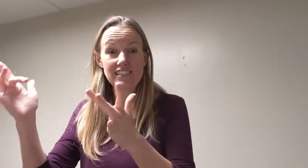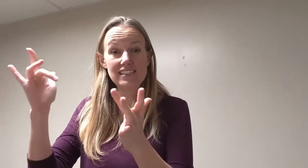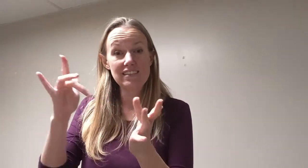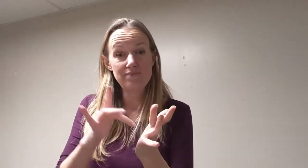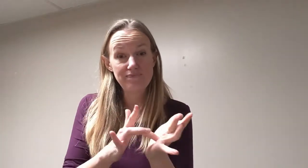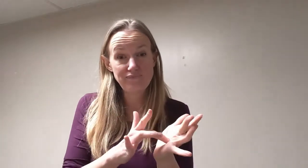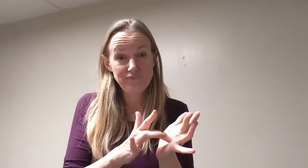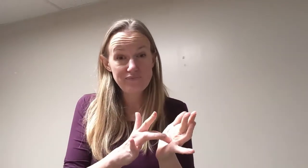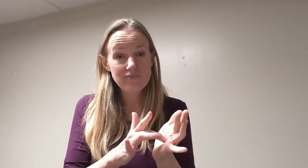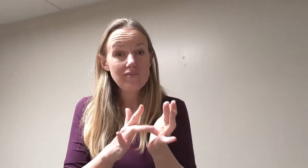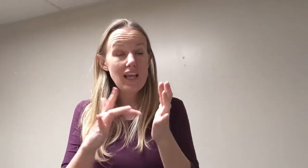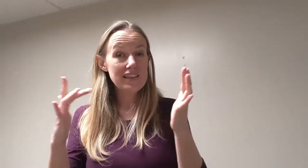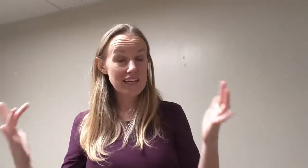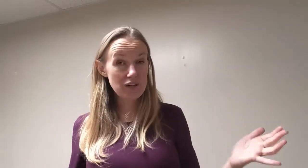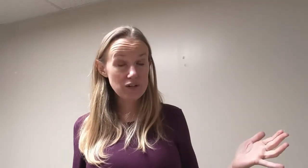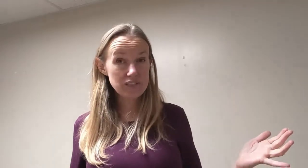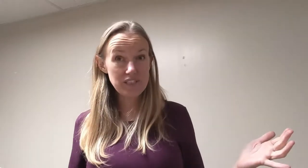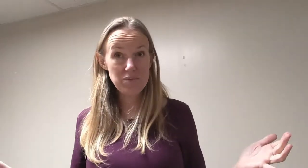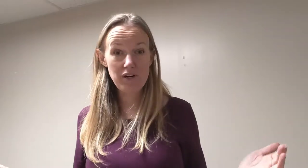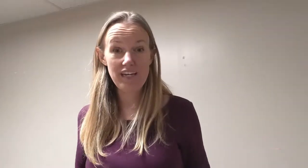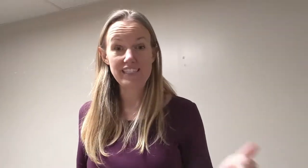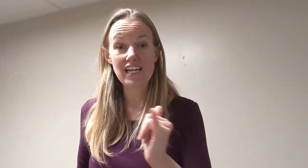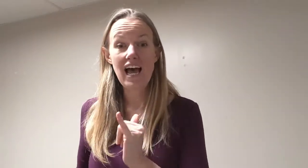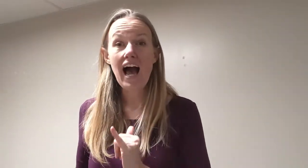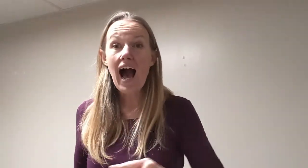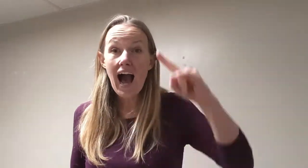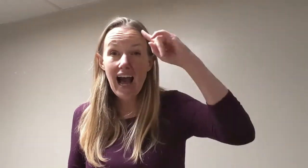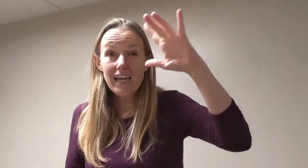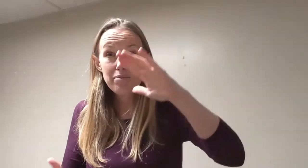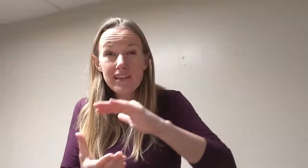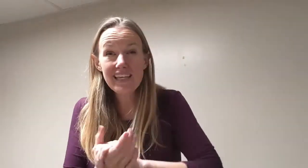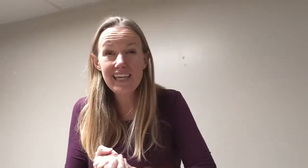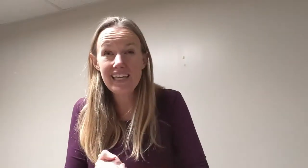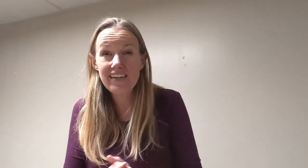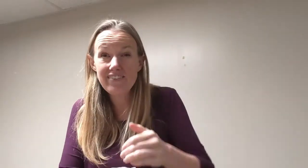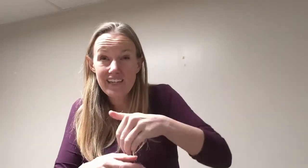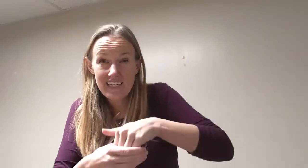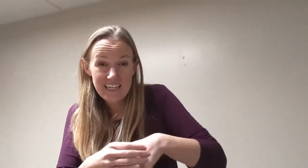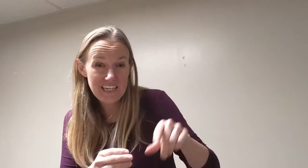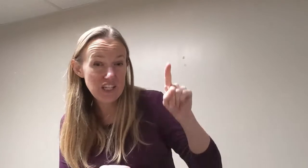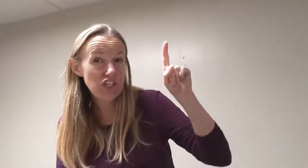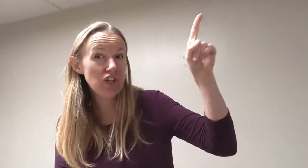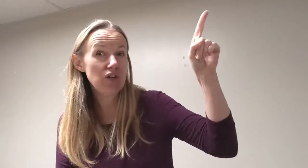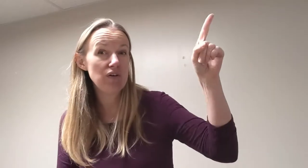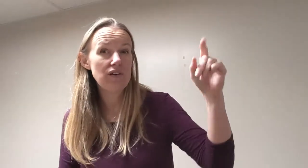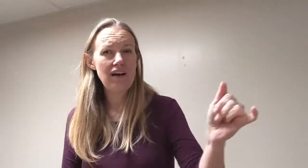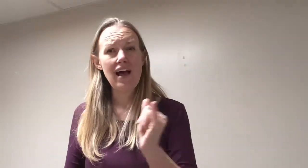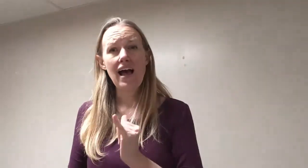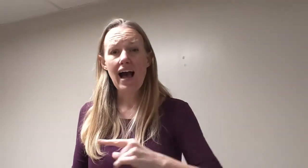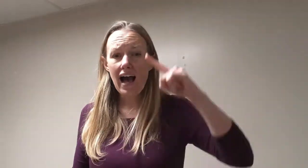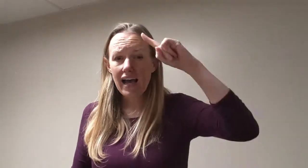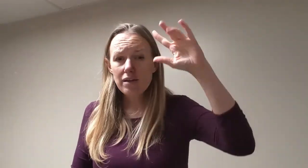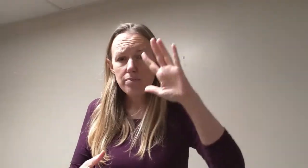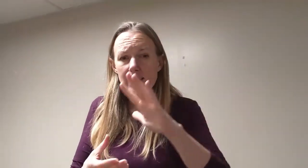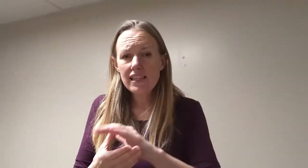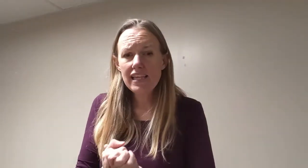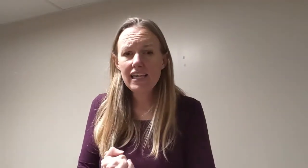Jesus. And then it goes to the bridge. I believe in you. I